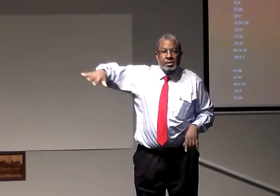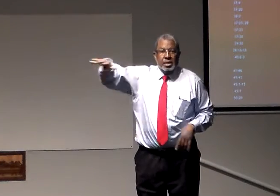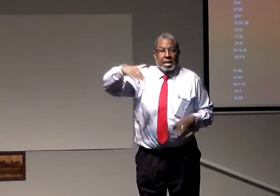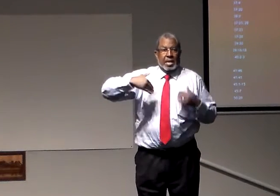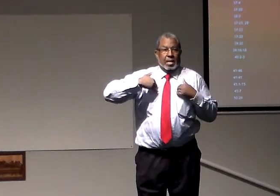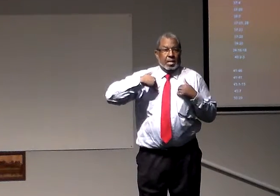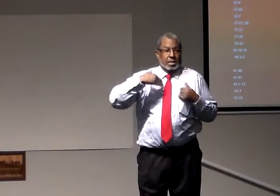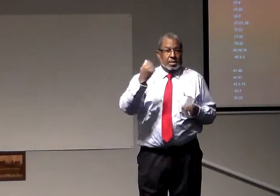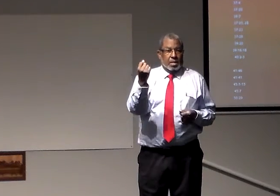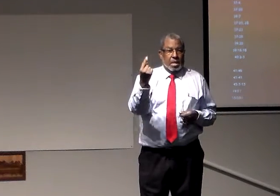his brother.